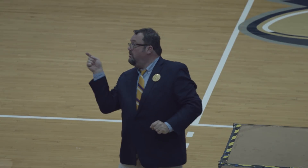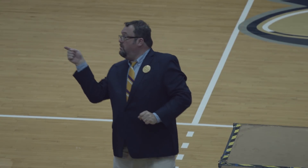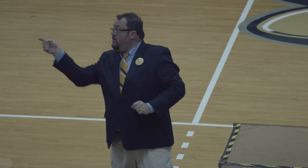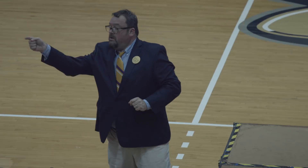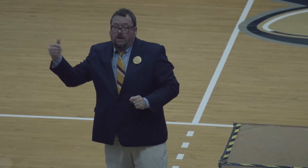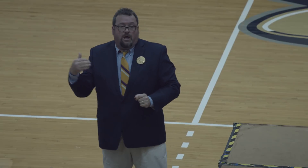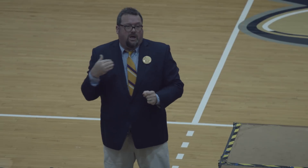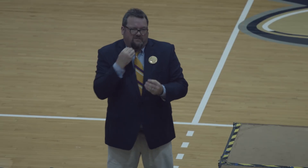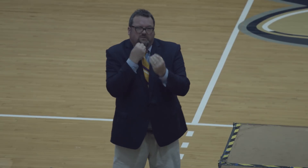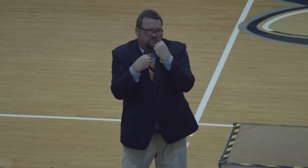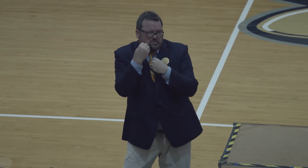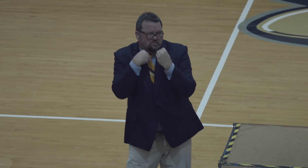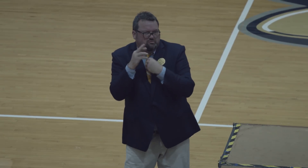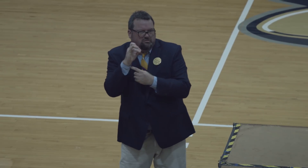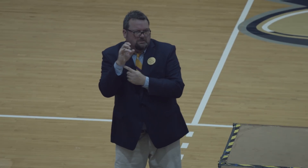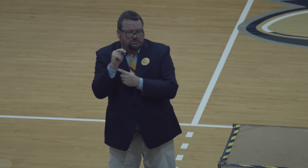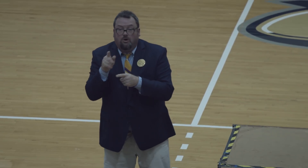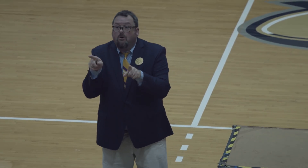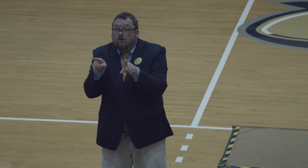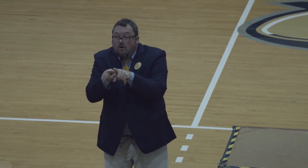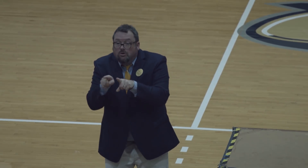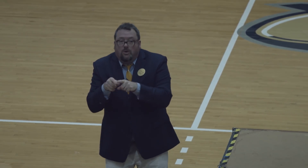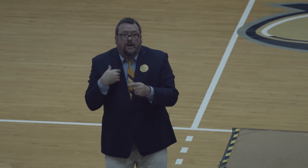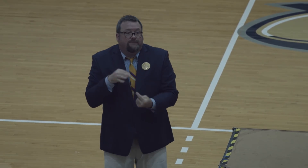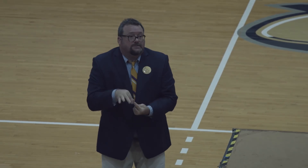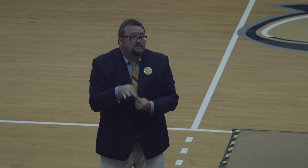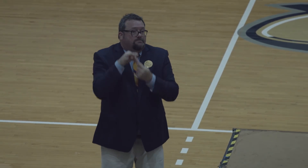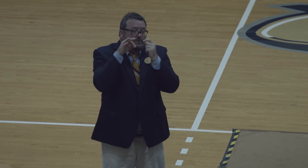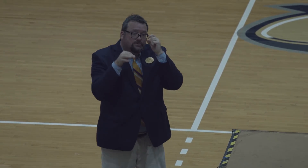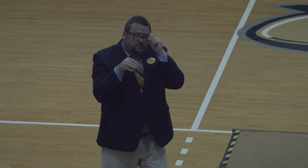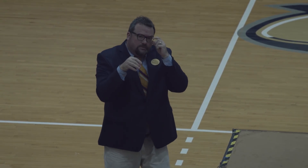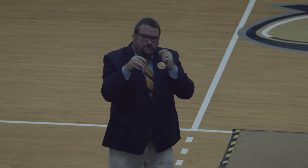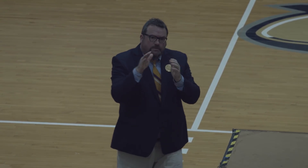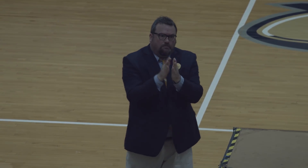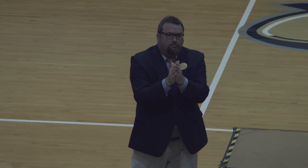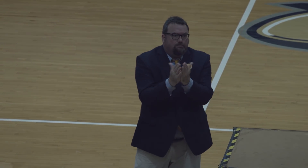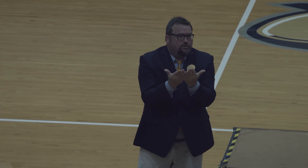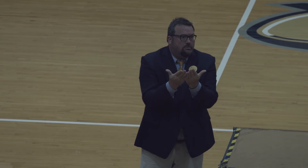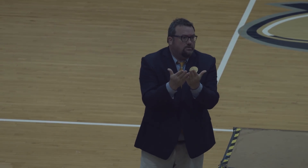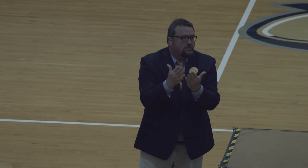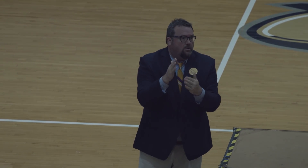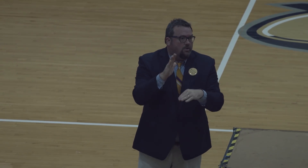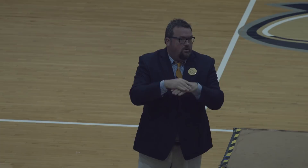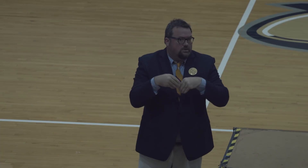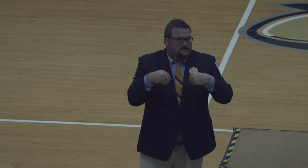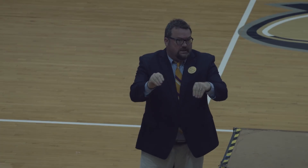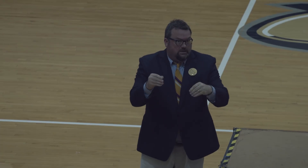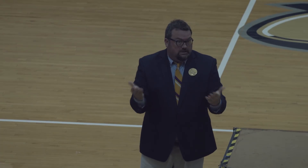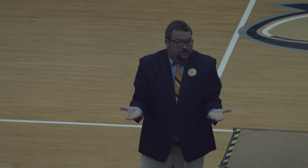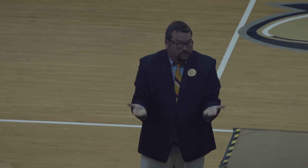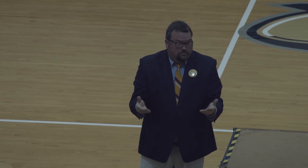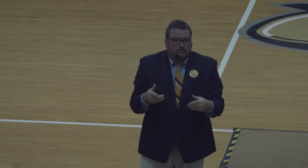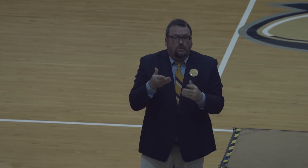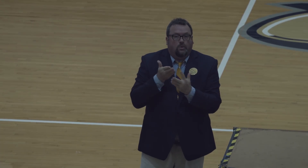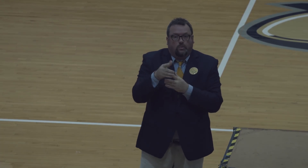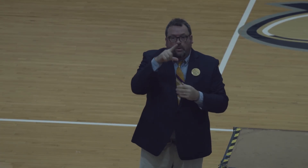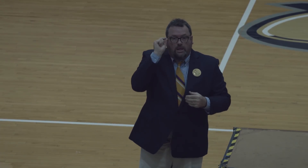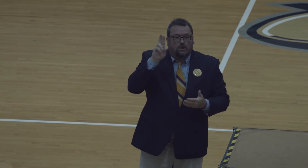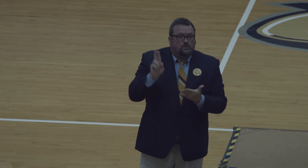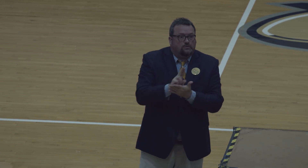At the conclusion of the event, just around the corner here, we'll have a reception, as well as a special book that is on sale